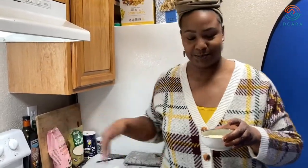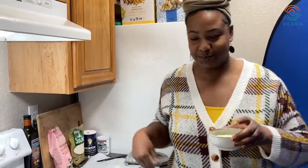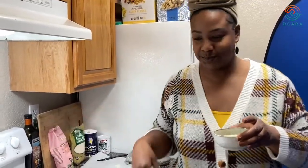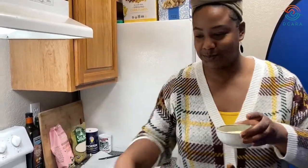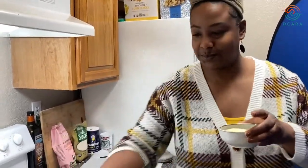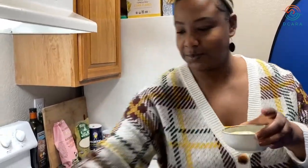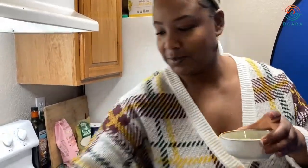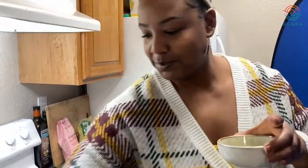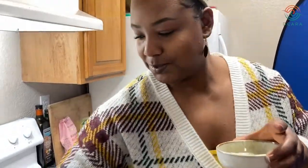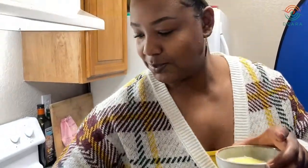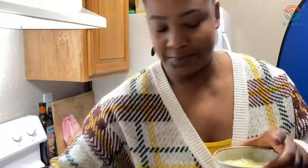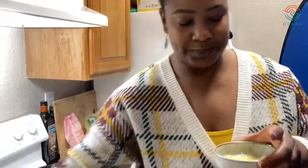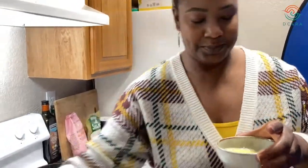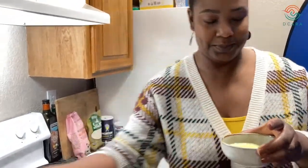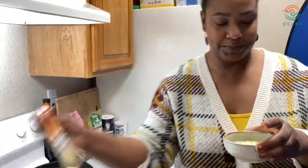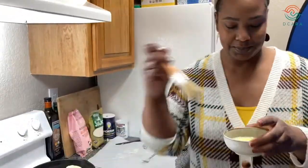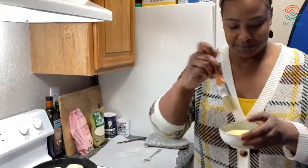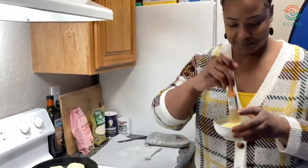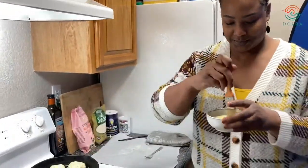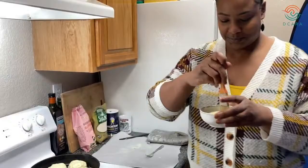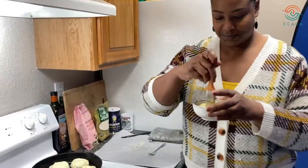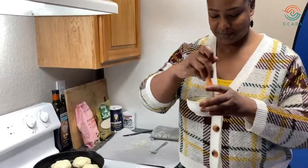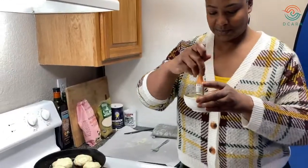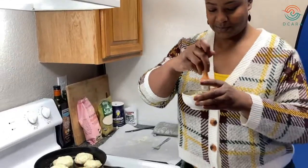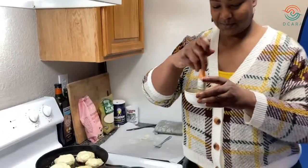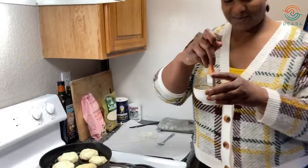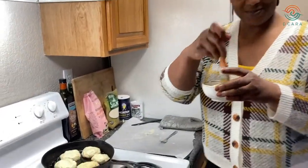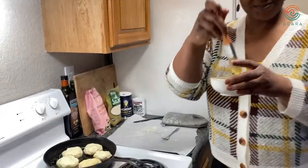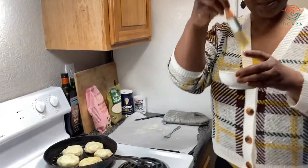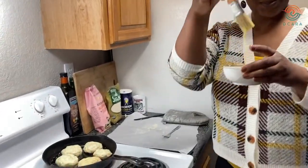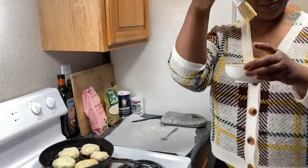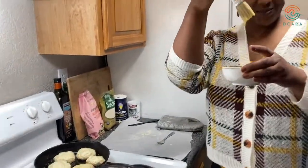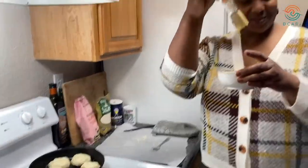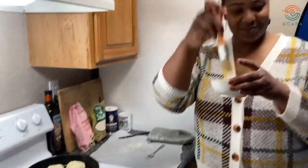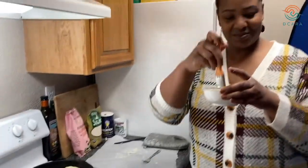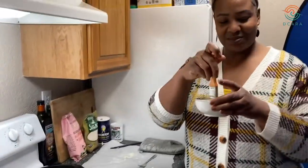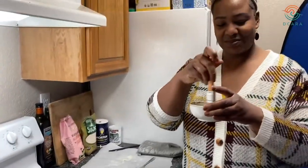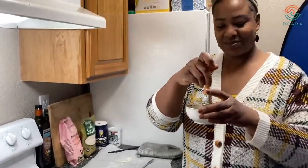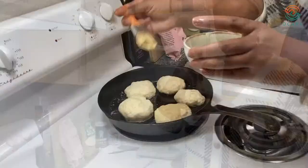Then take a pastry brush and start brushing the mixture over the top of the biscuits.